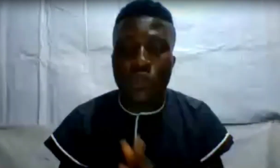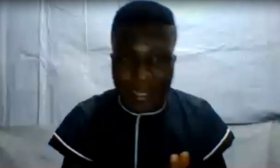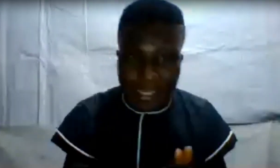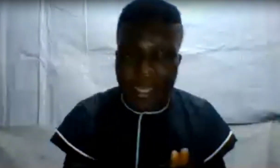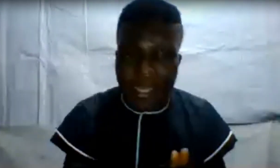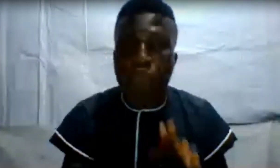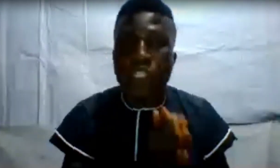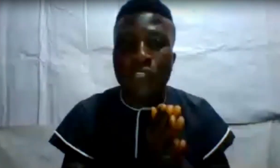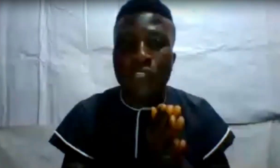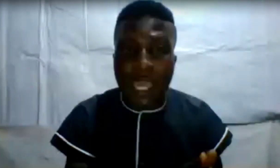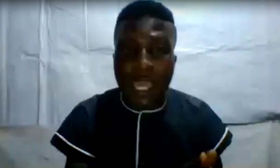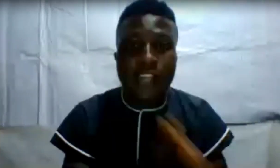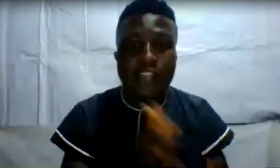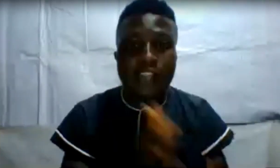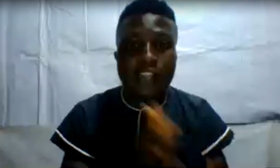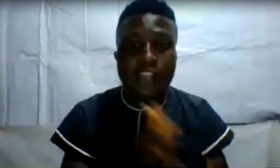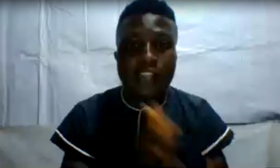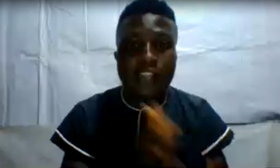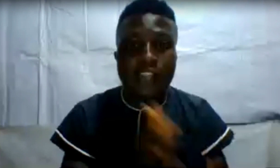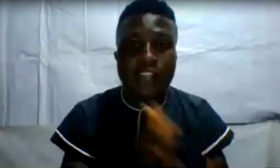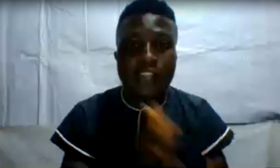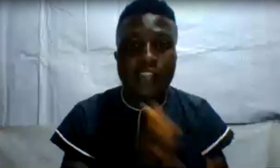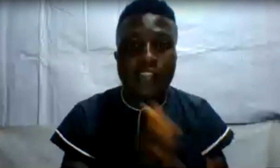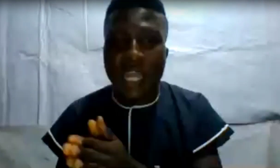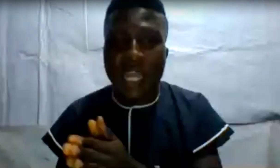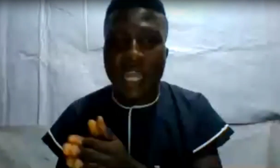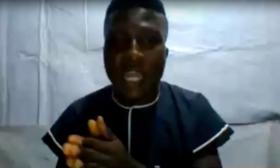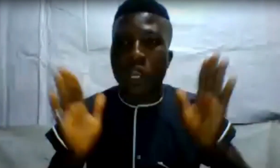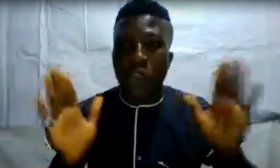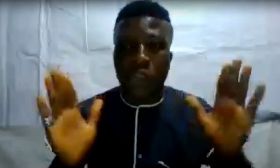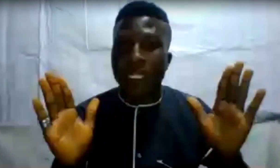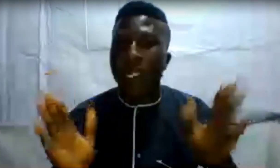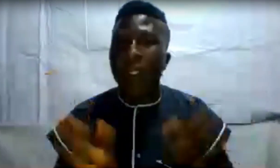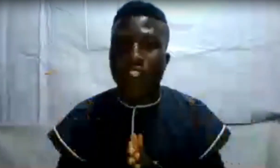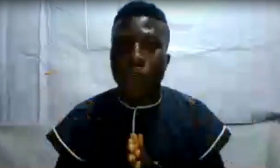all right? So believing we're all together, let's go. Letter K.